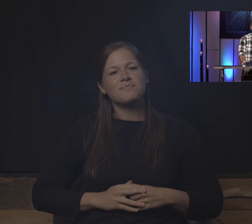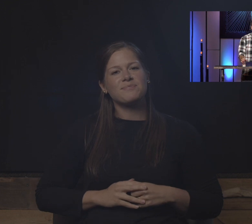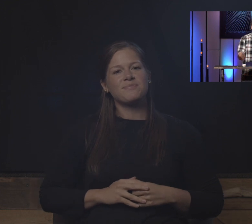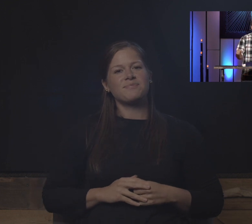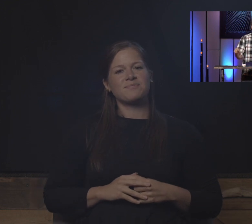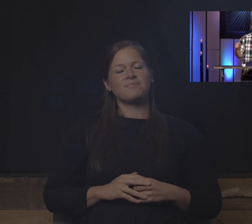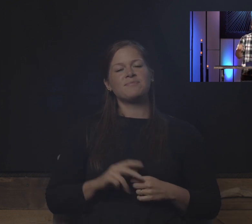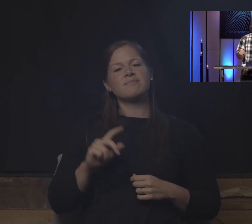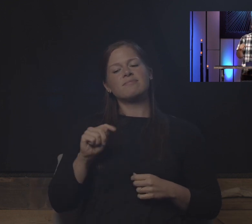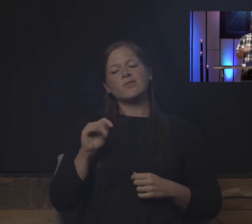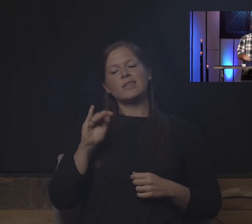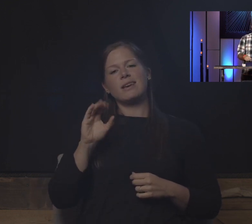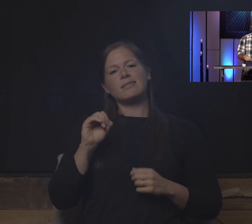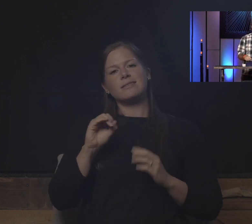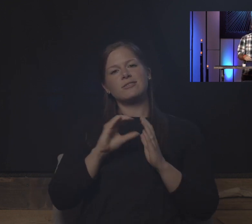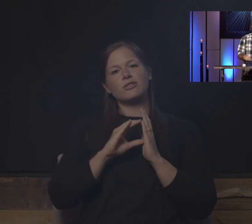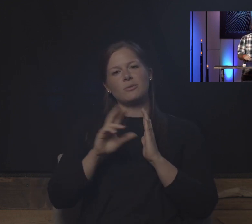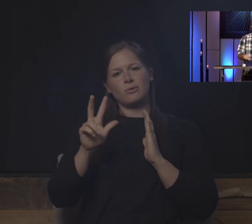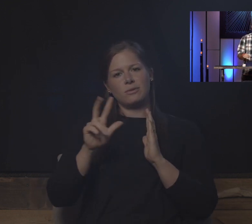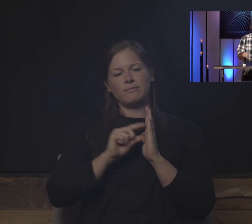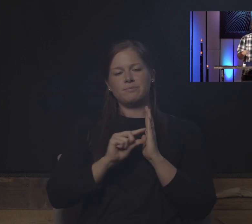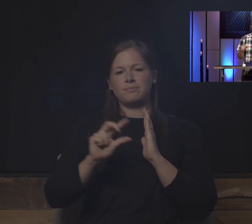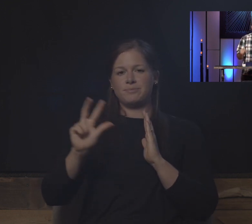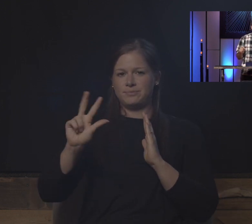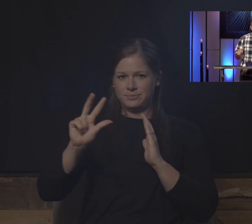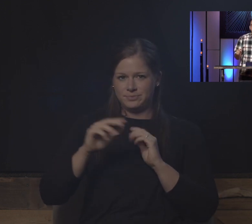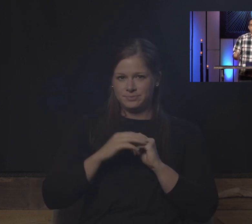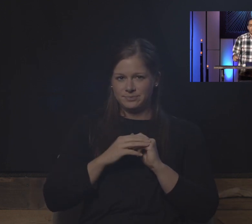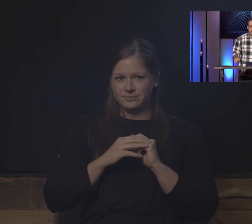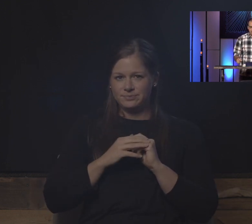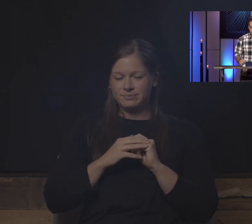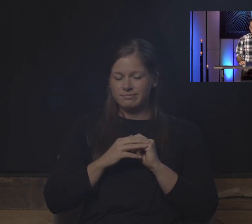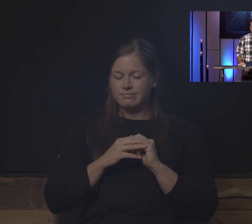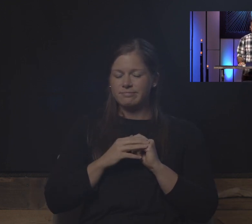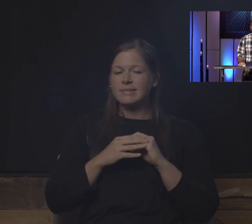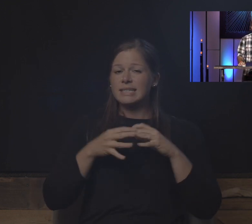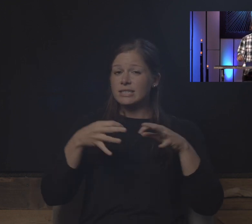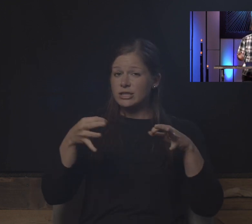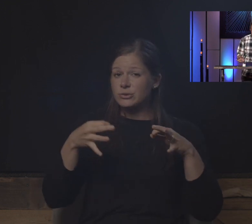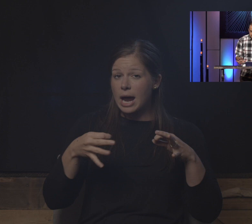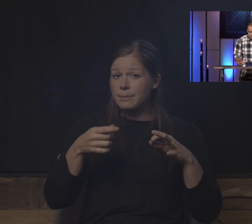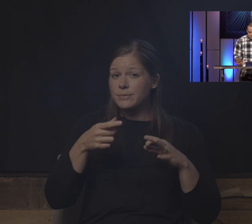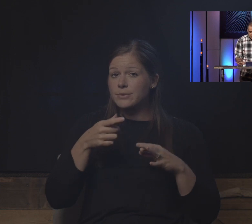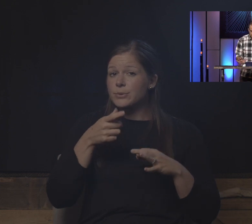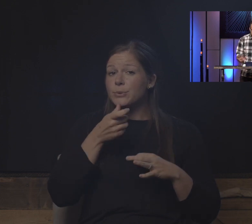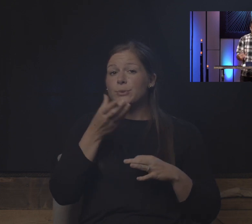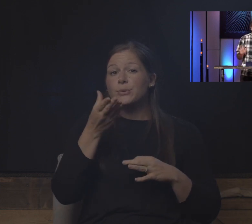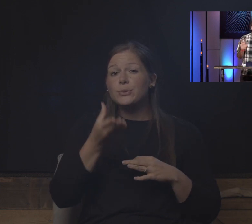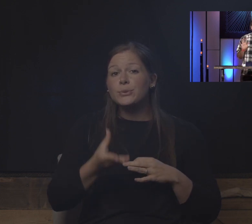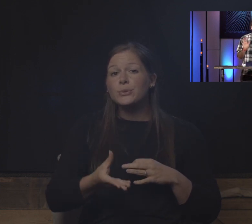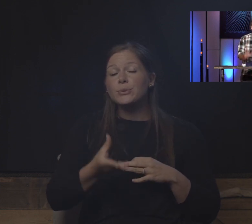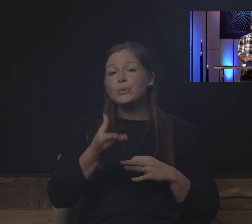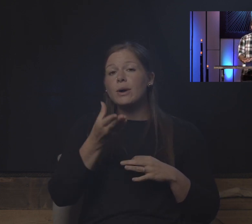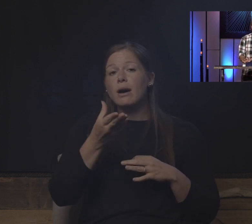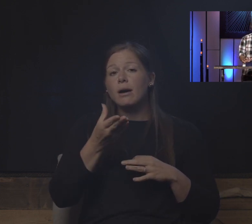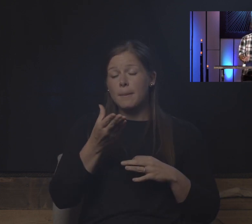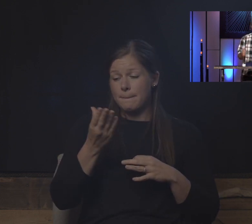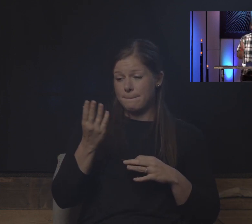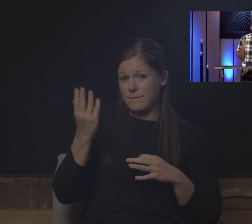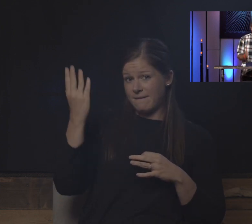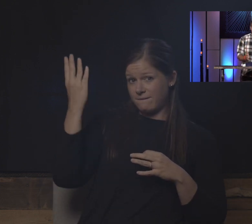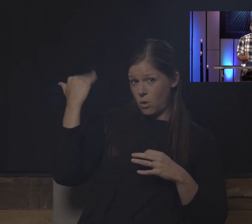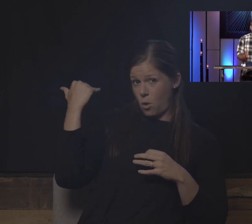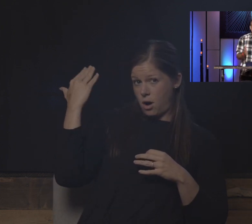Translation. Titus 3:3 is not what you are now. 100% of the time, becoming a